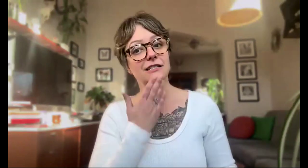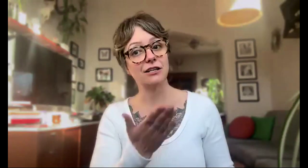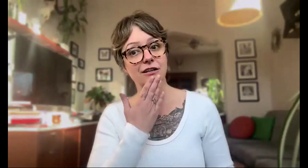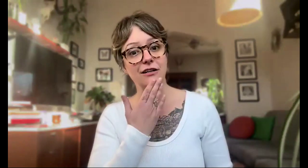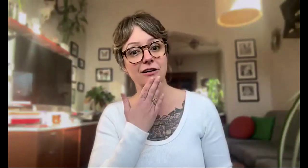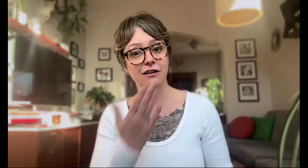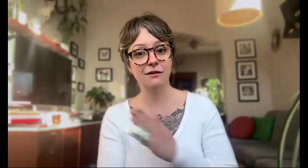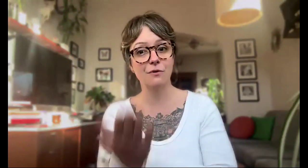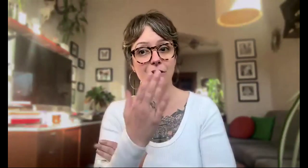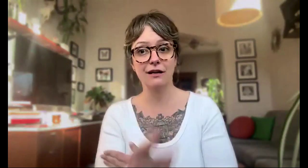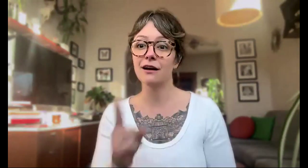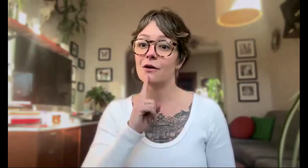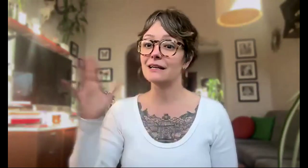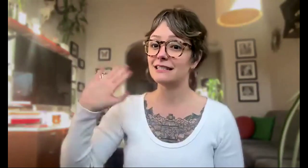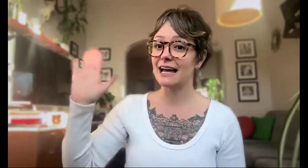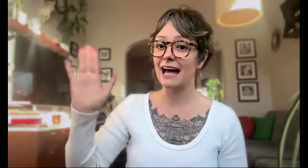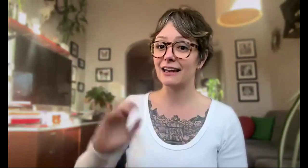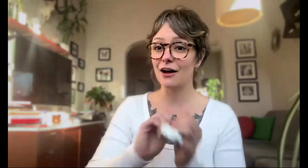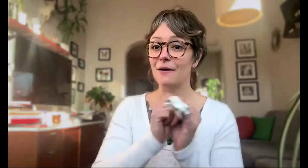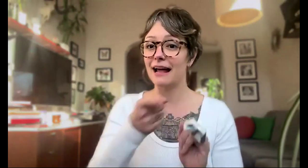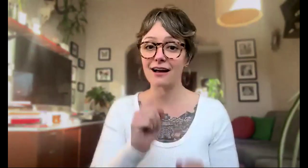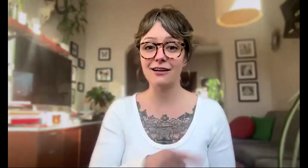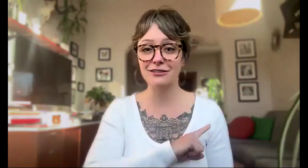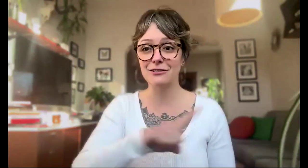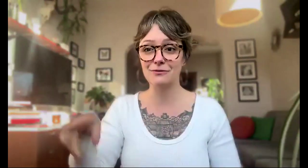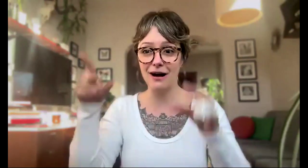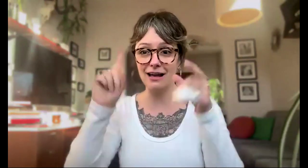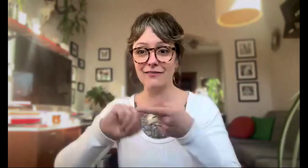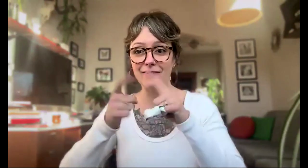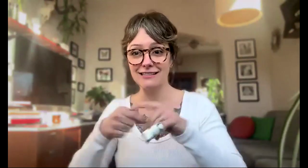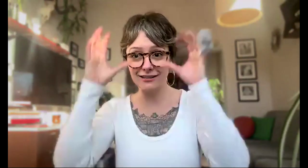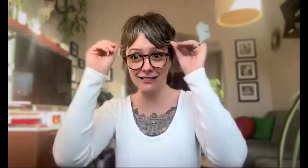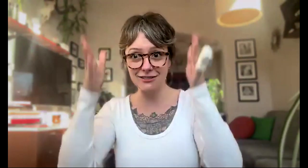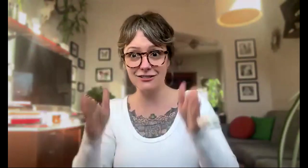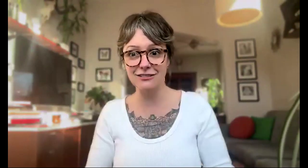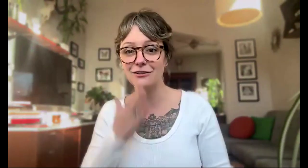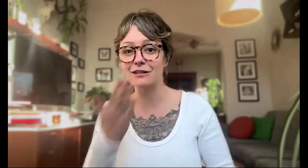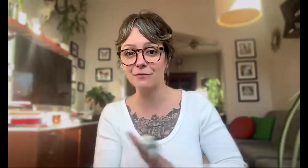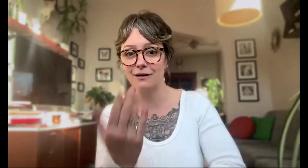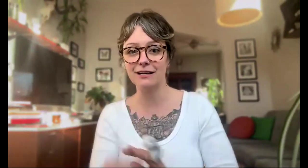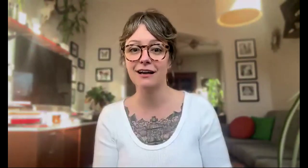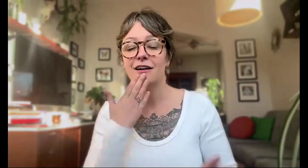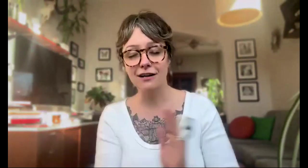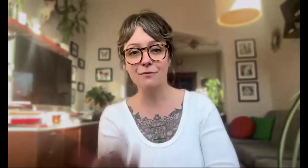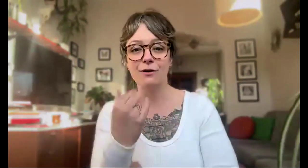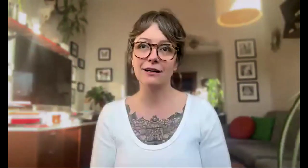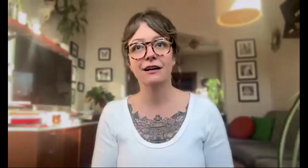It's a good morning. We say hello and how do you do to all of our friends and our teachers too. Good morning, good morning.